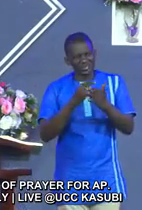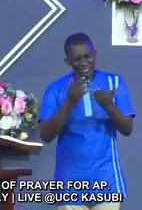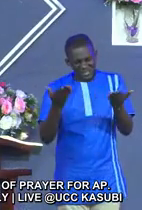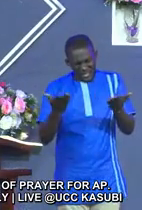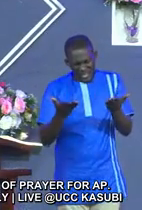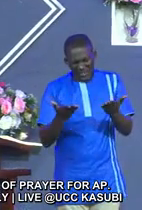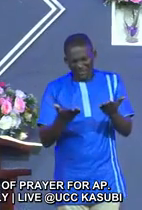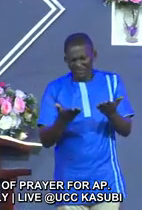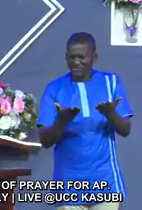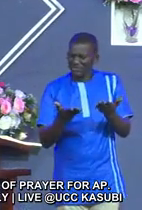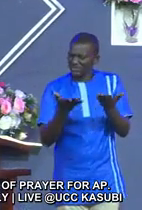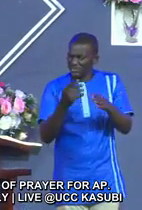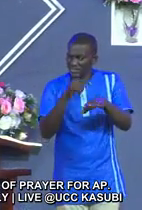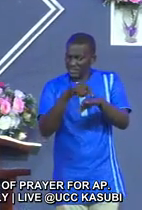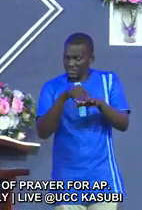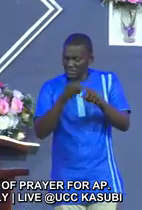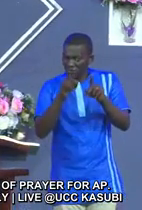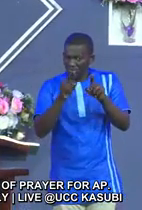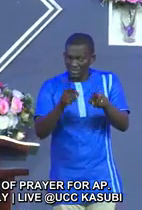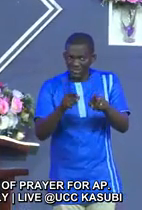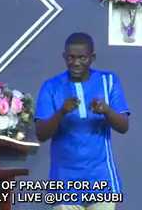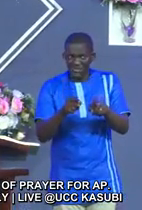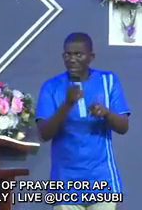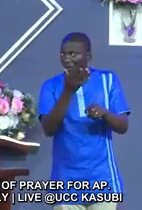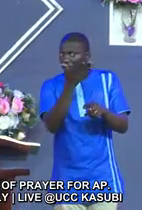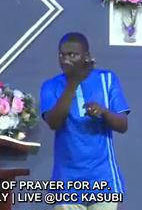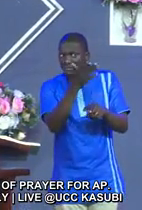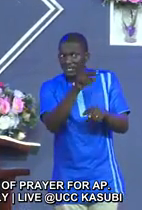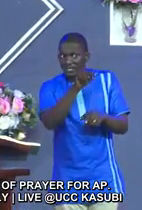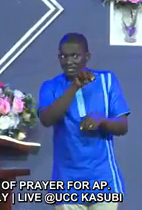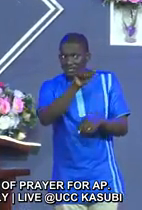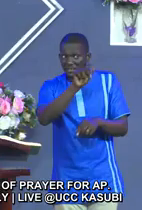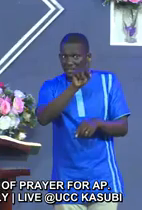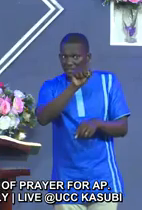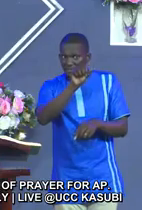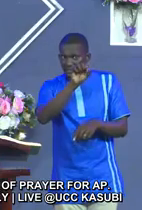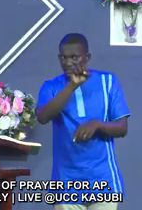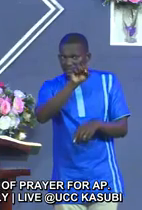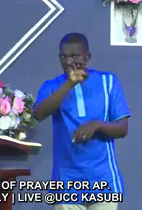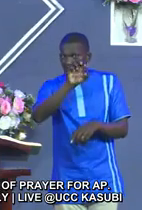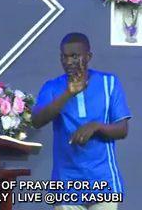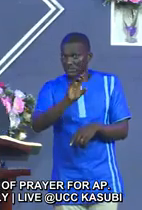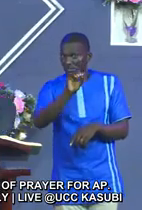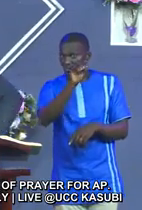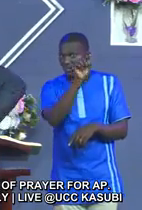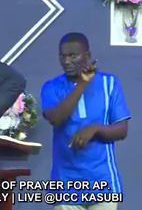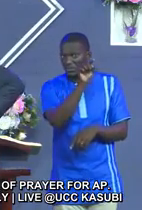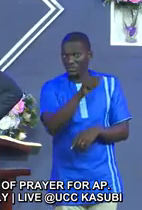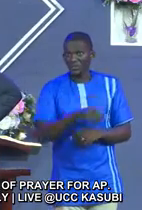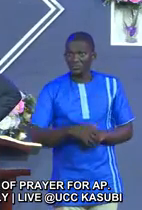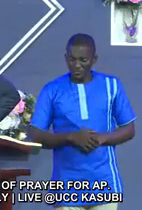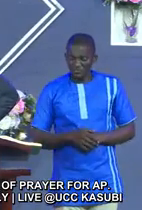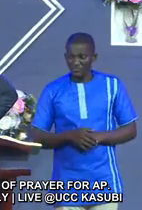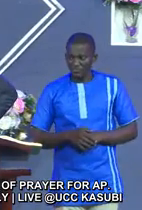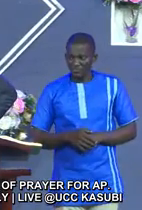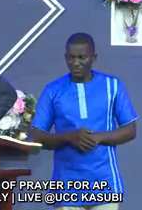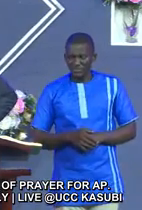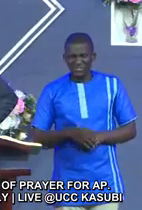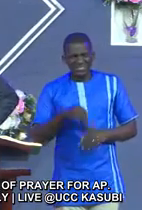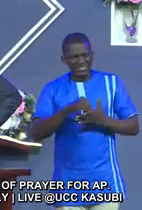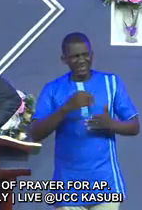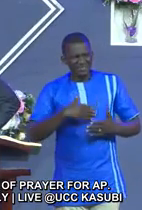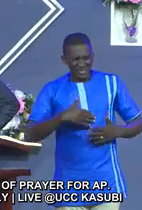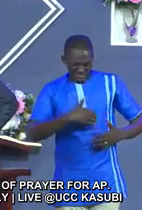There is a time that came. I was in Nakasero by that time. There